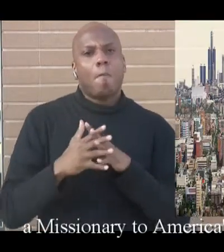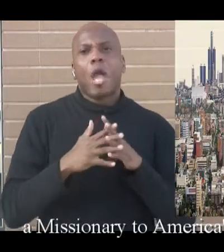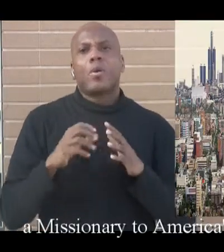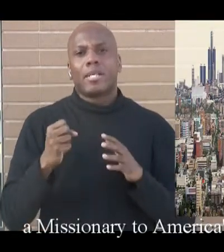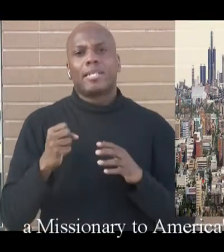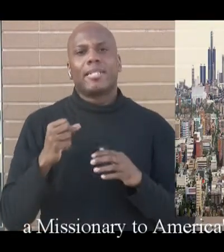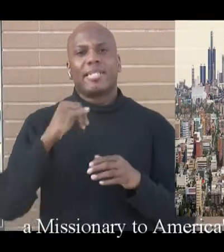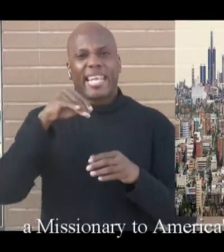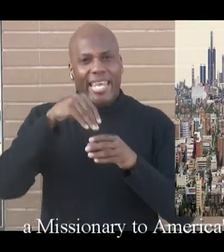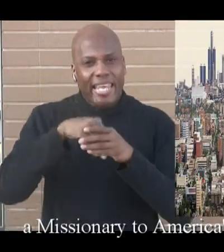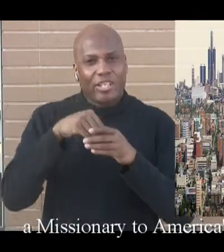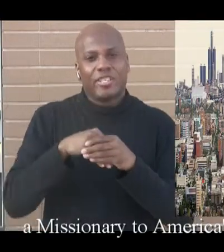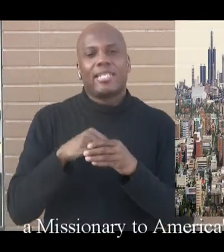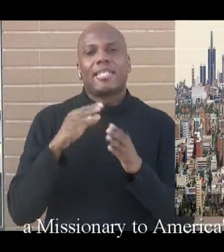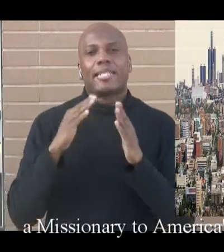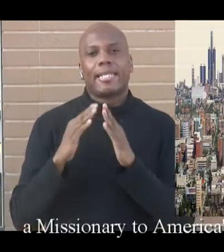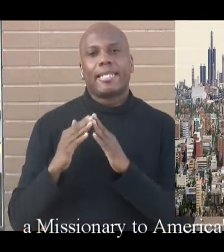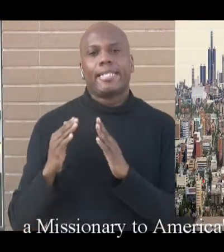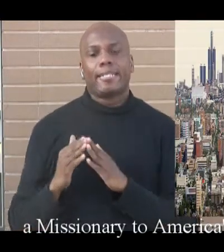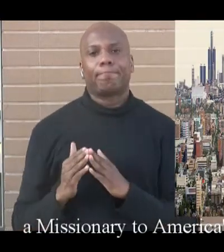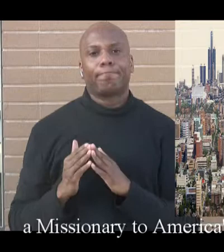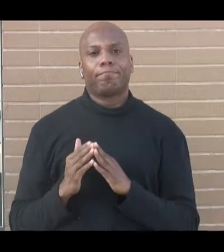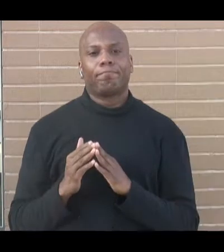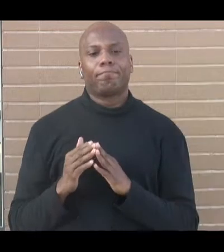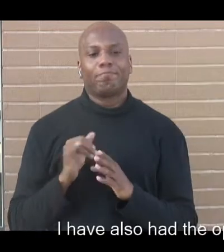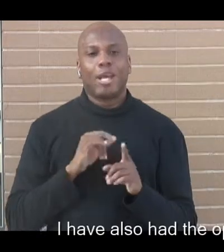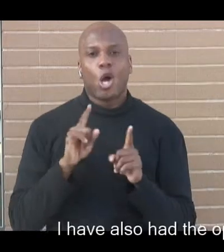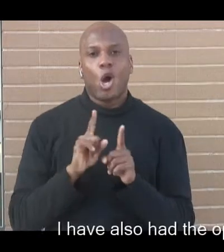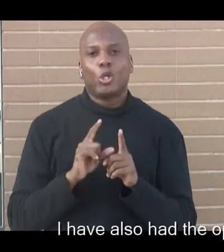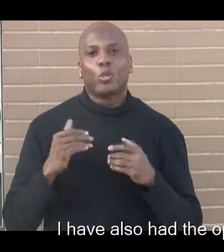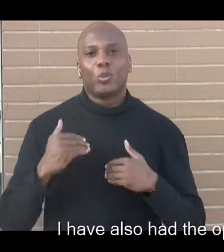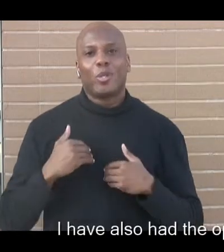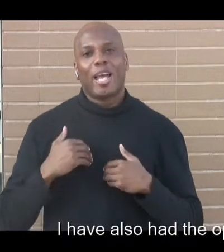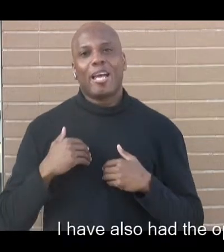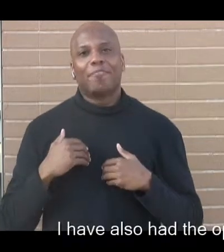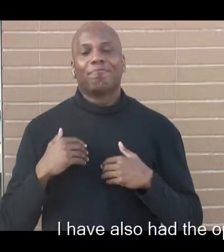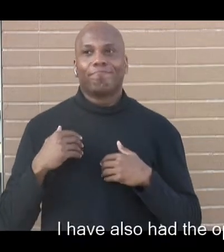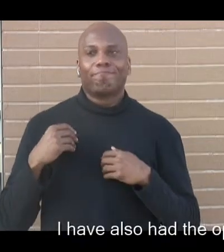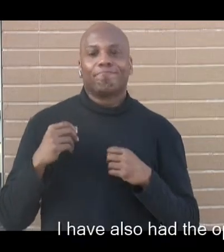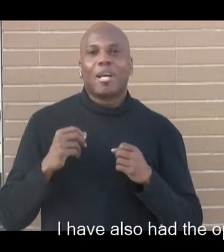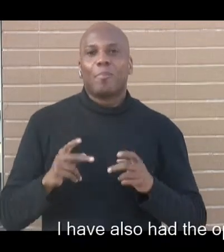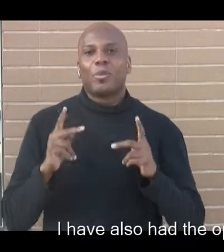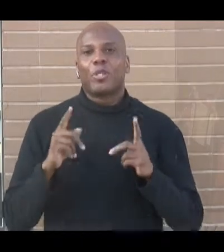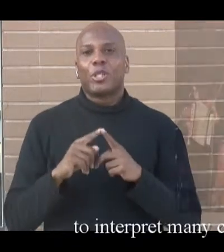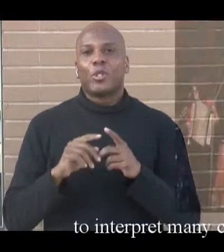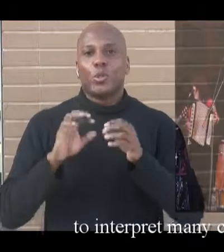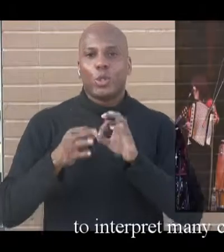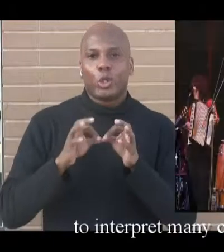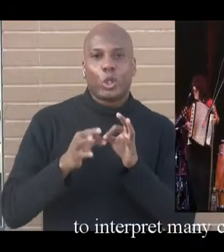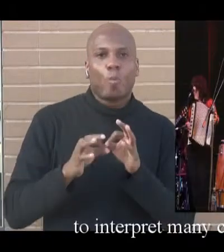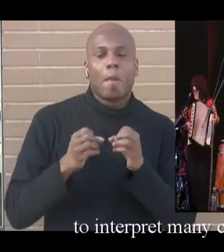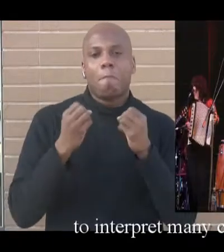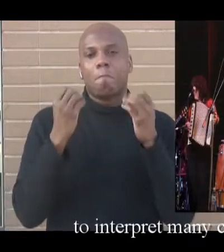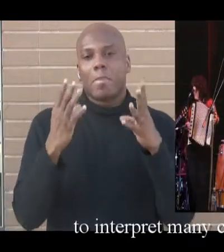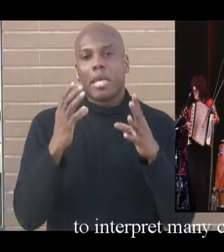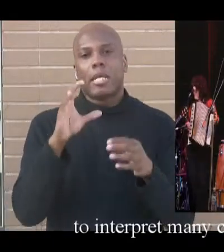missionary to America's inner cities. I have also had the opportunity to